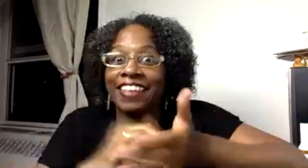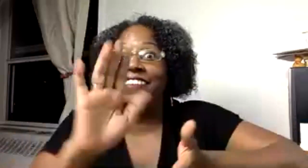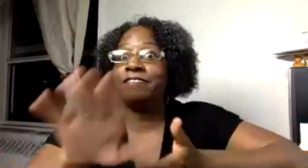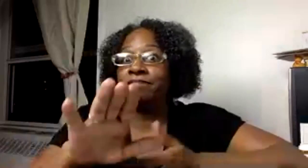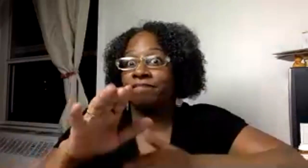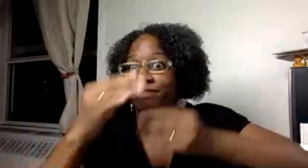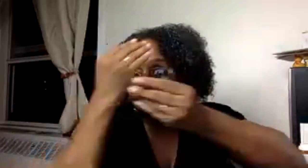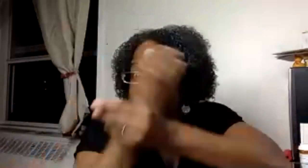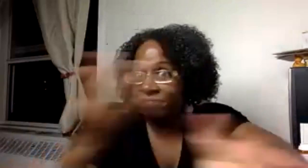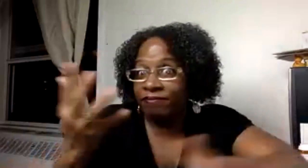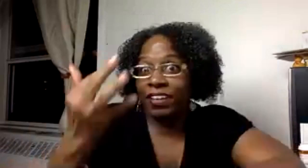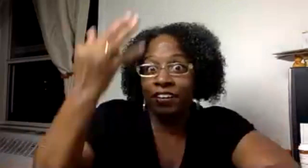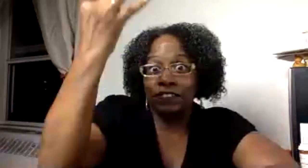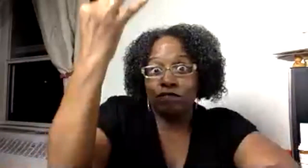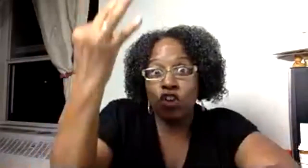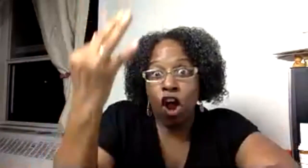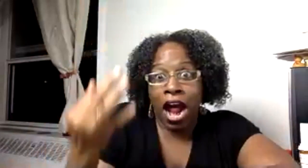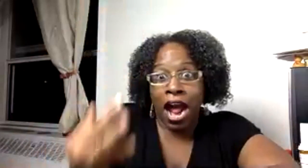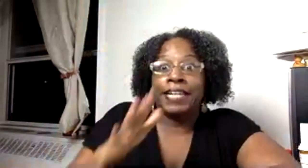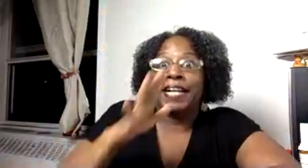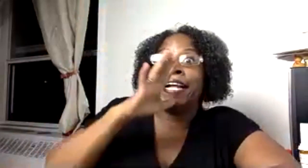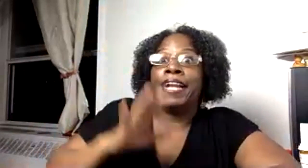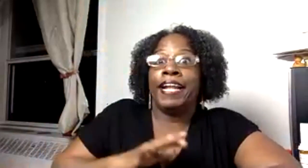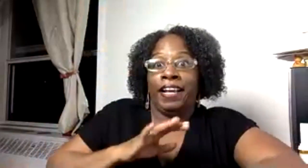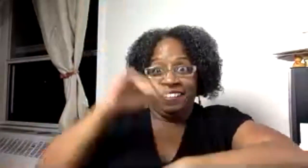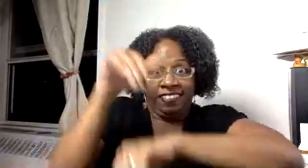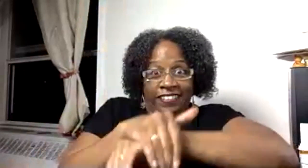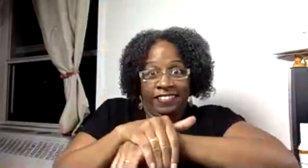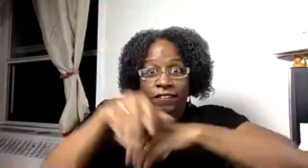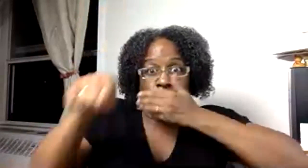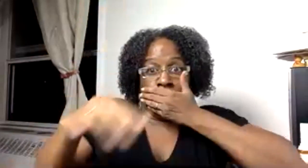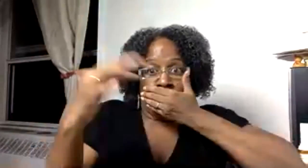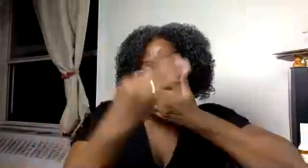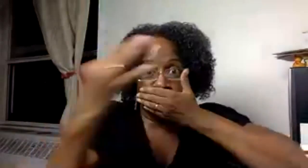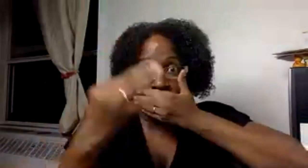So many thanks again to everyone. I also want to let you know on Friday's night is ladies' night.